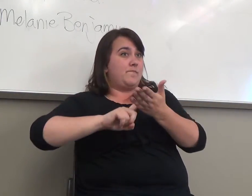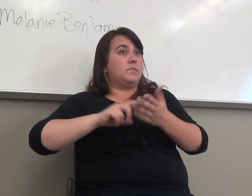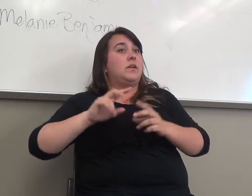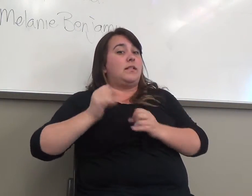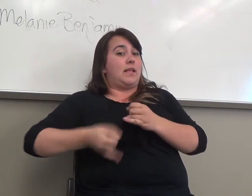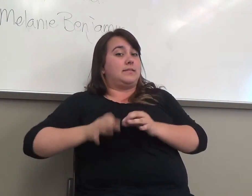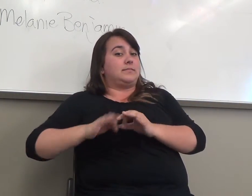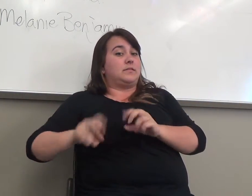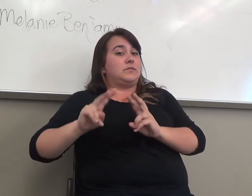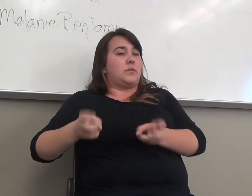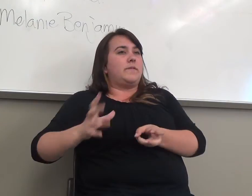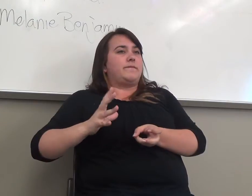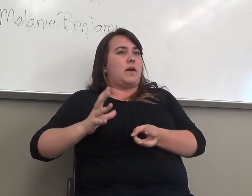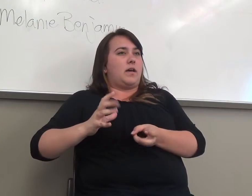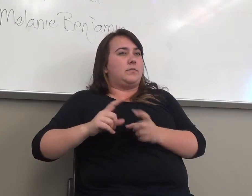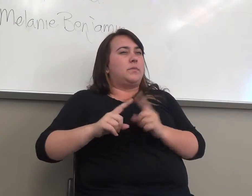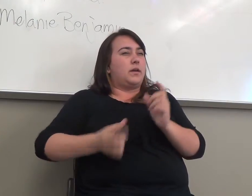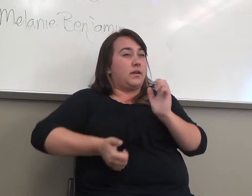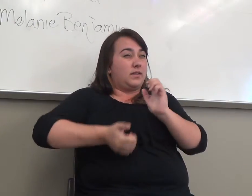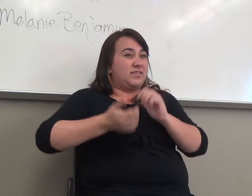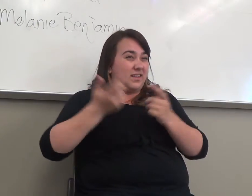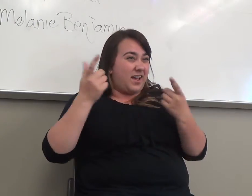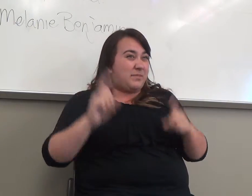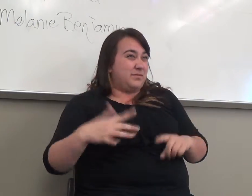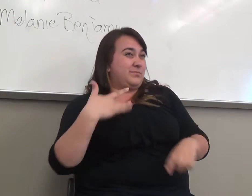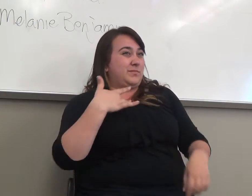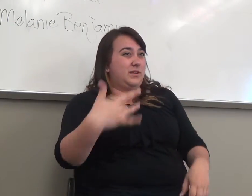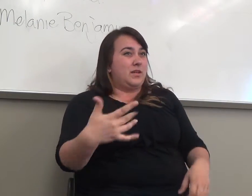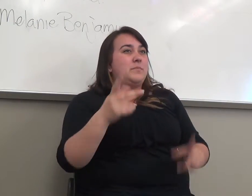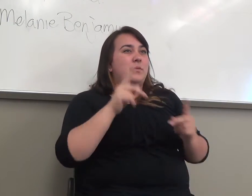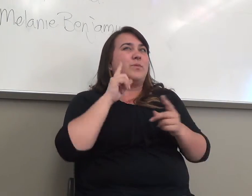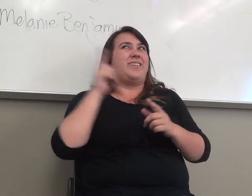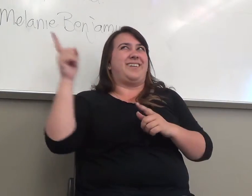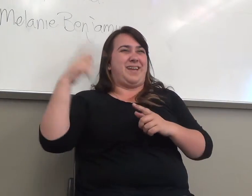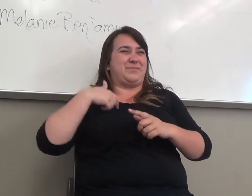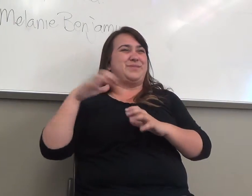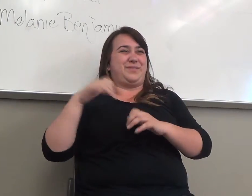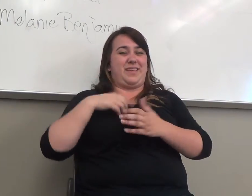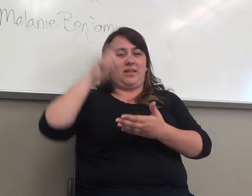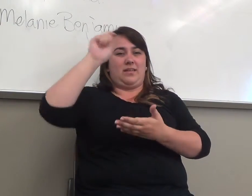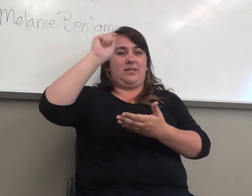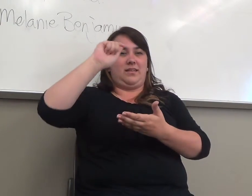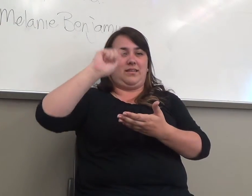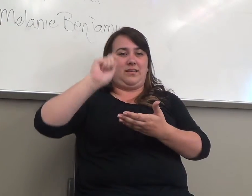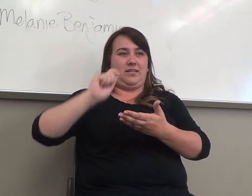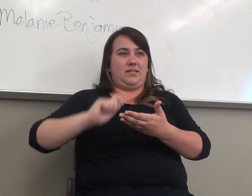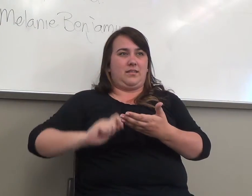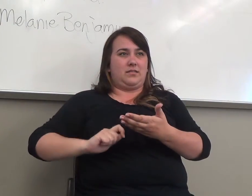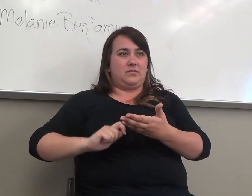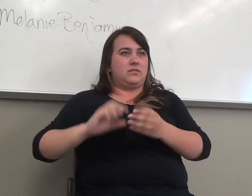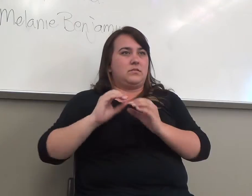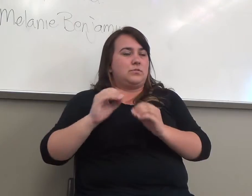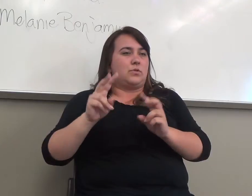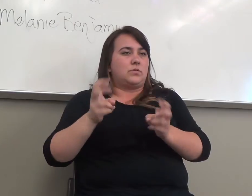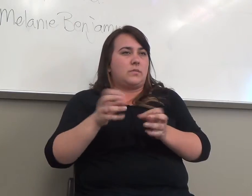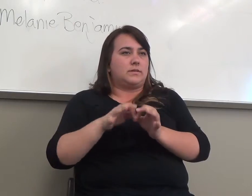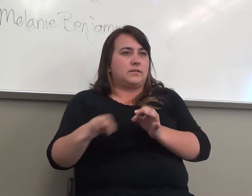But most of the time, what happens is people are having trouble with the topic sentence, and I circle the first one and say, get